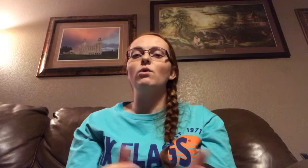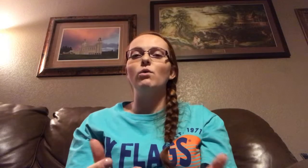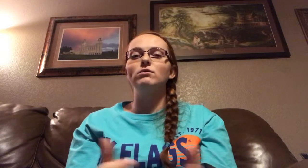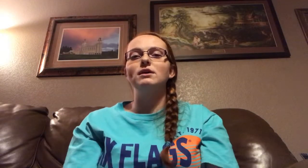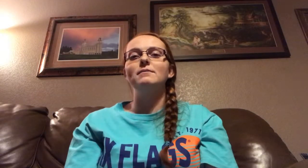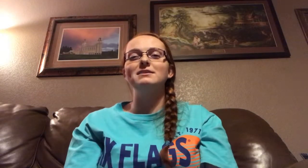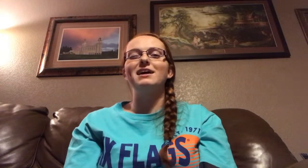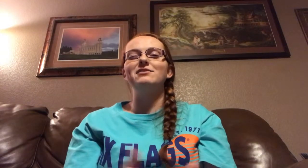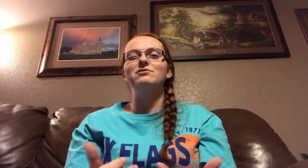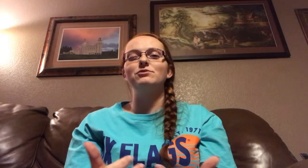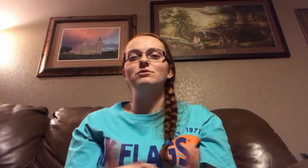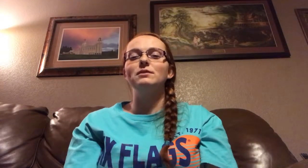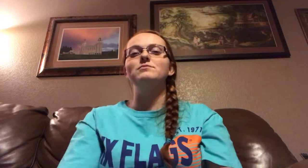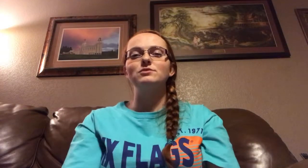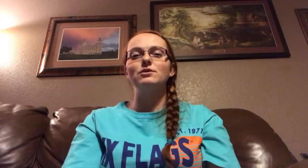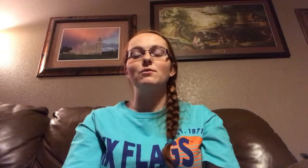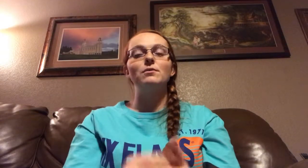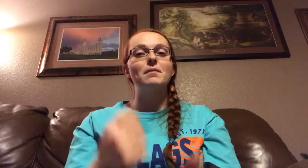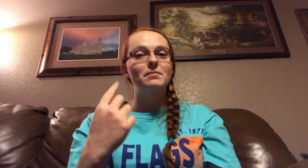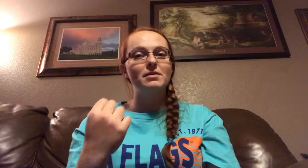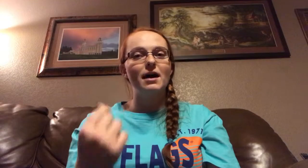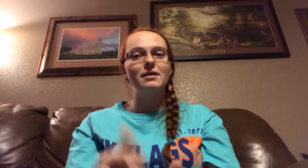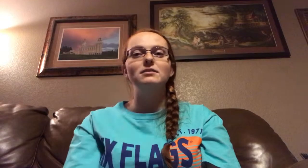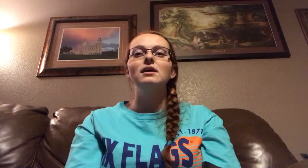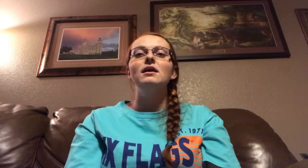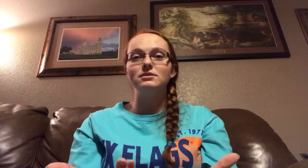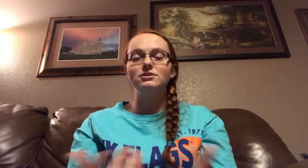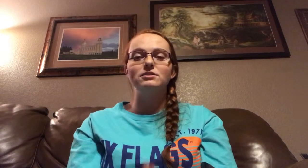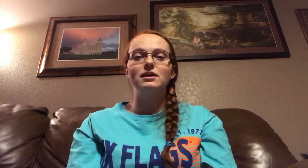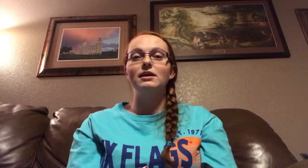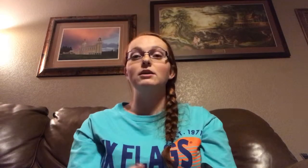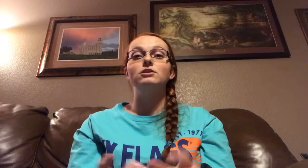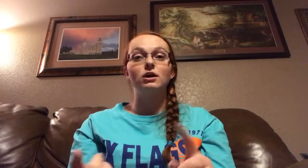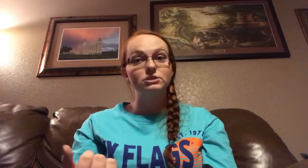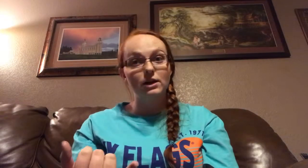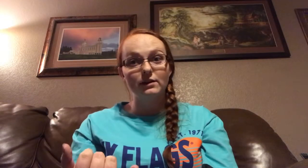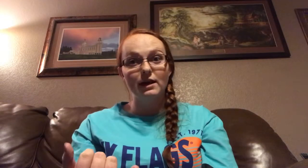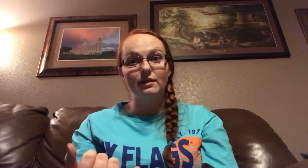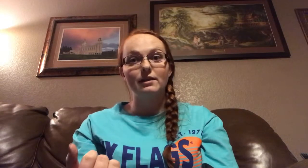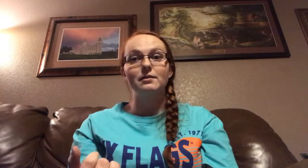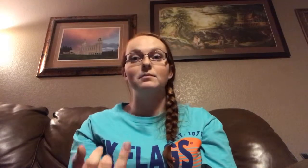whole time. It's kind of rude. So remember that, and just like not shouting at them or